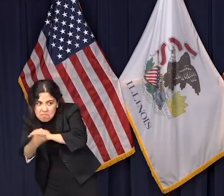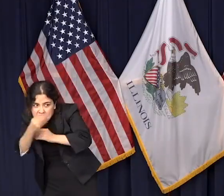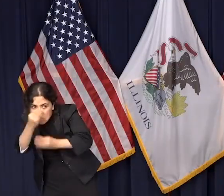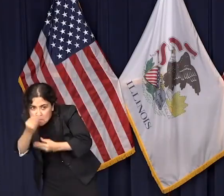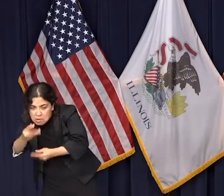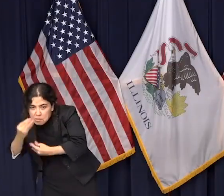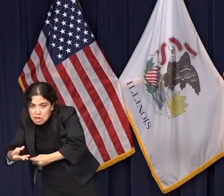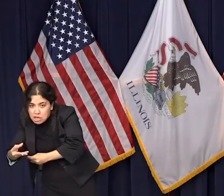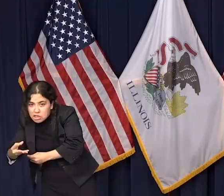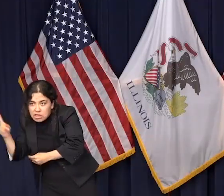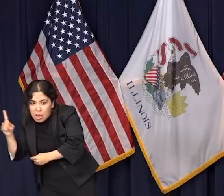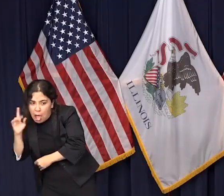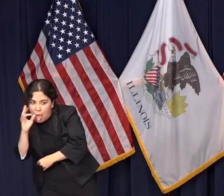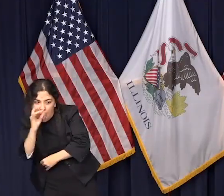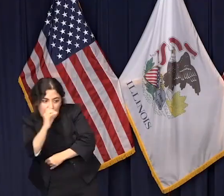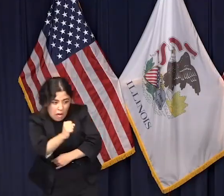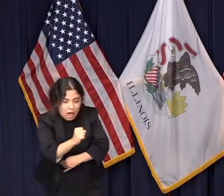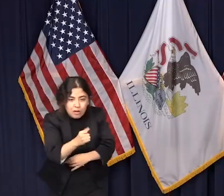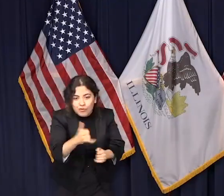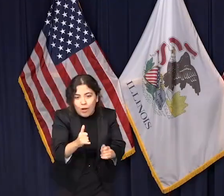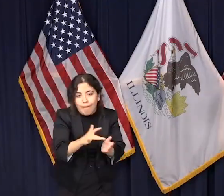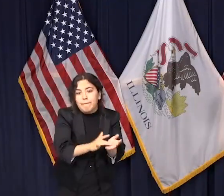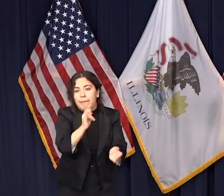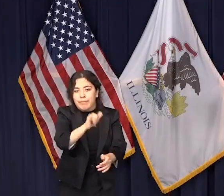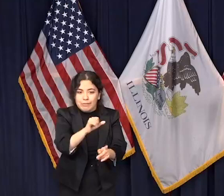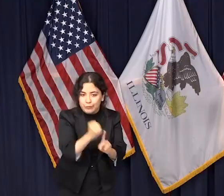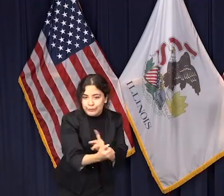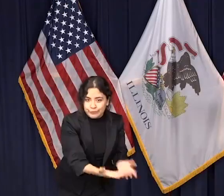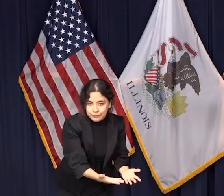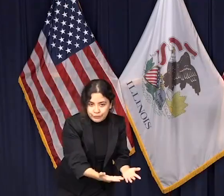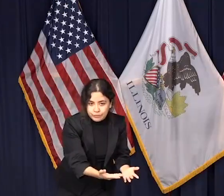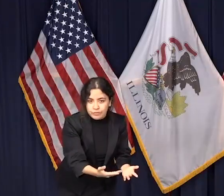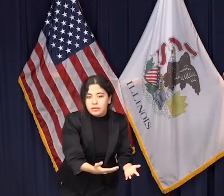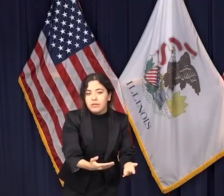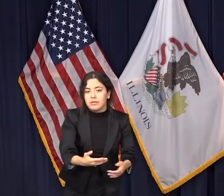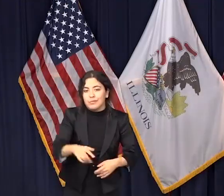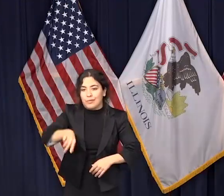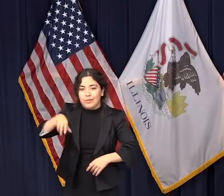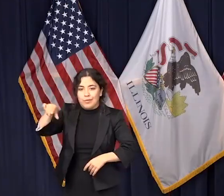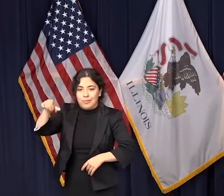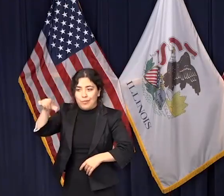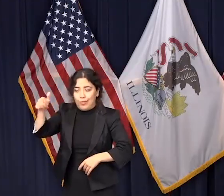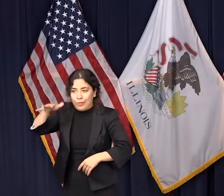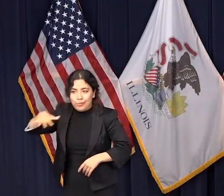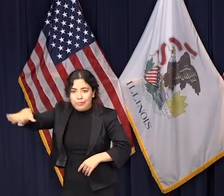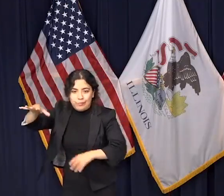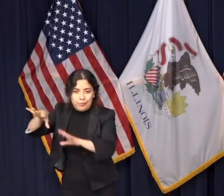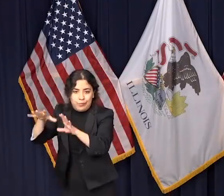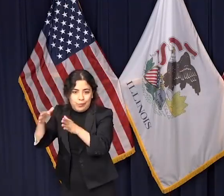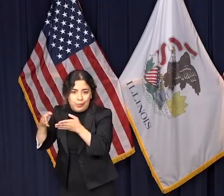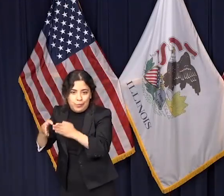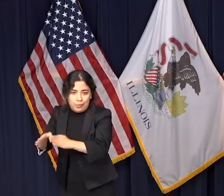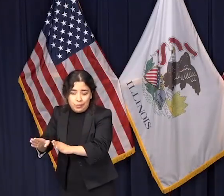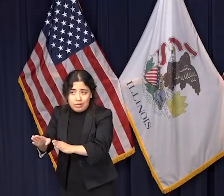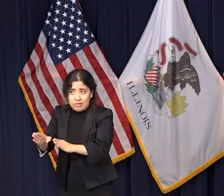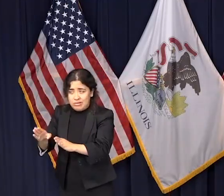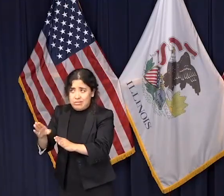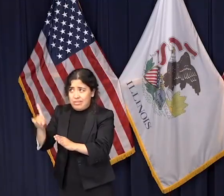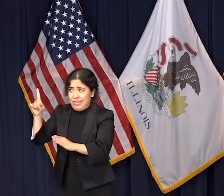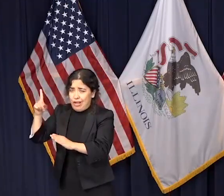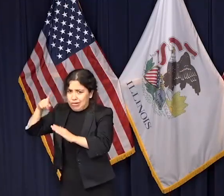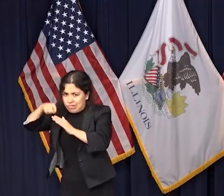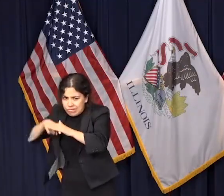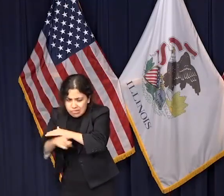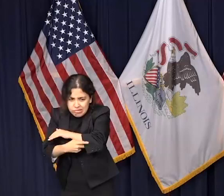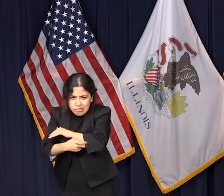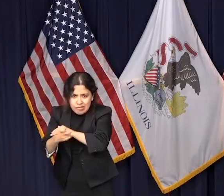is being engaged in by them with information that they obtained in some other capacity. And they, it's not that they're breaching our systems, it's they're